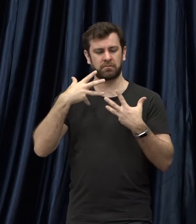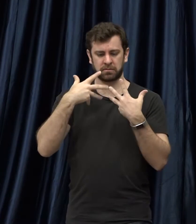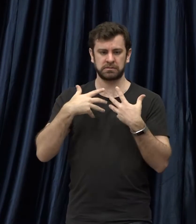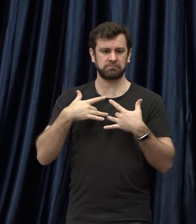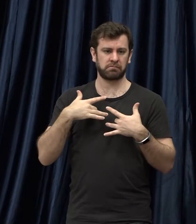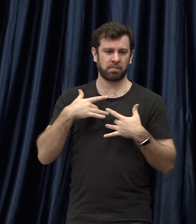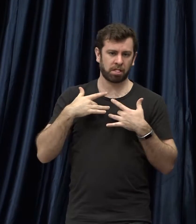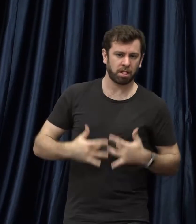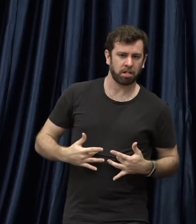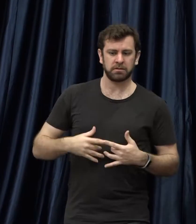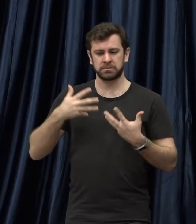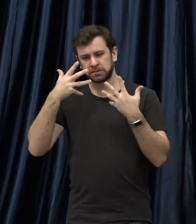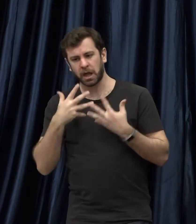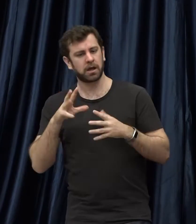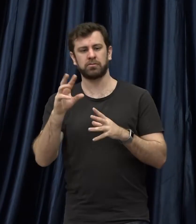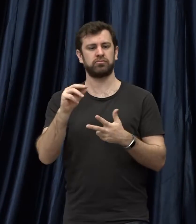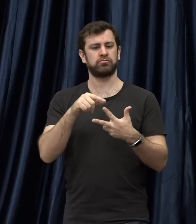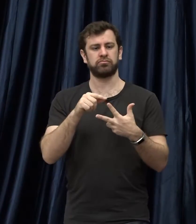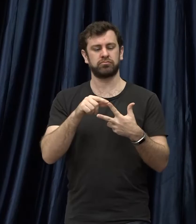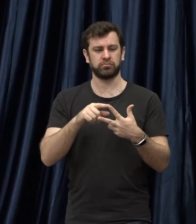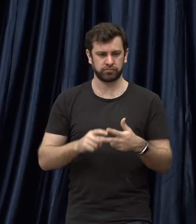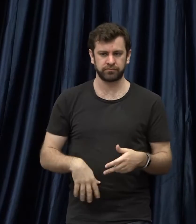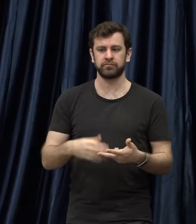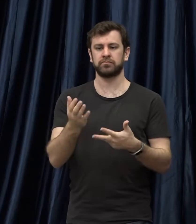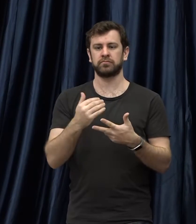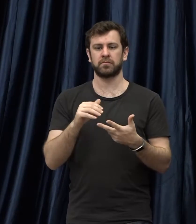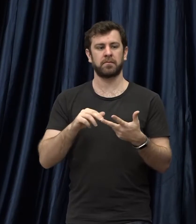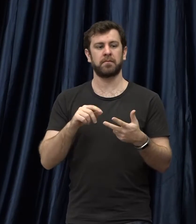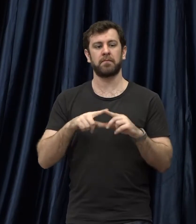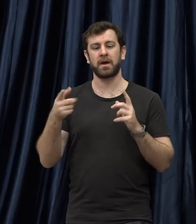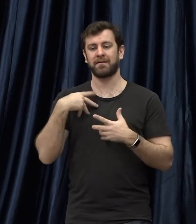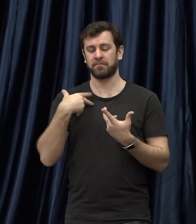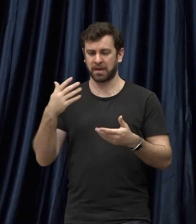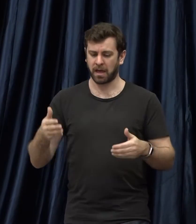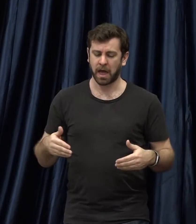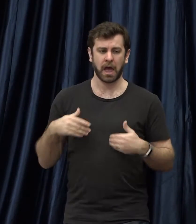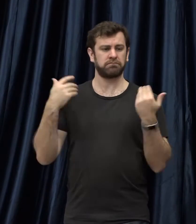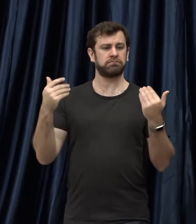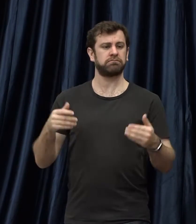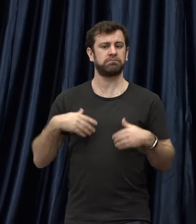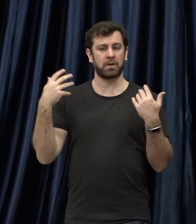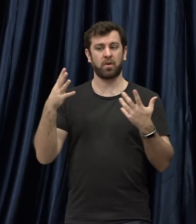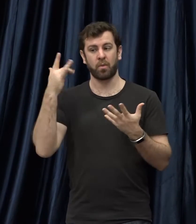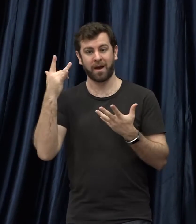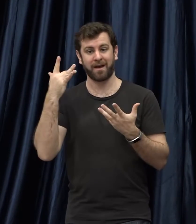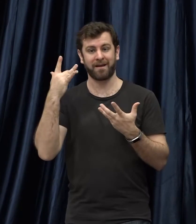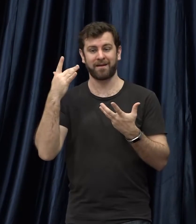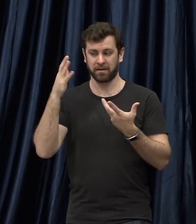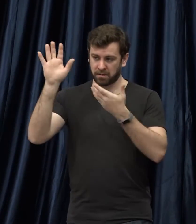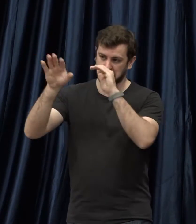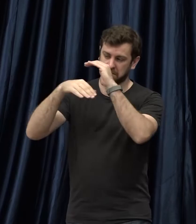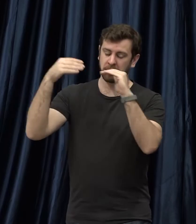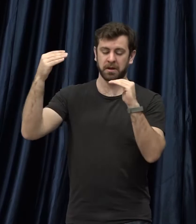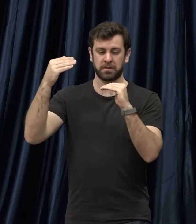is sad. Wa abshiru, but take glad tidings, because paradise